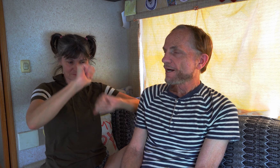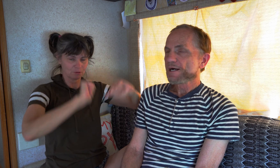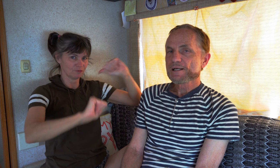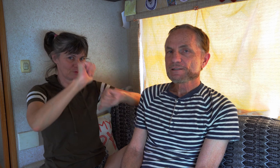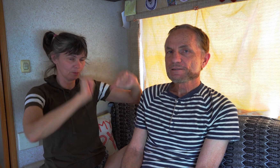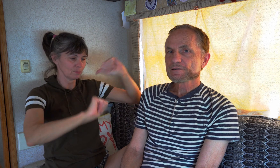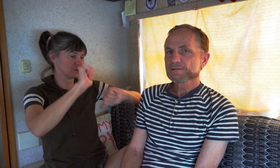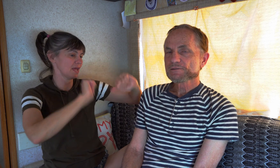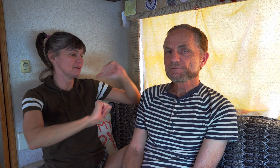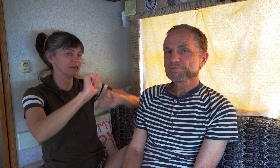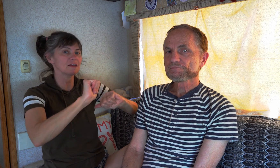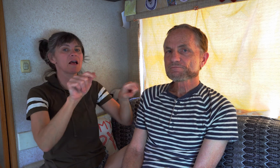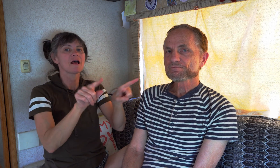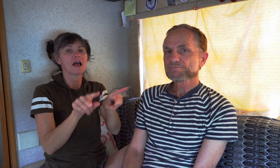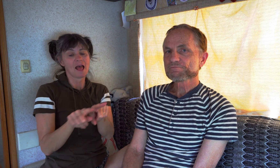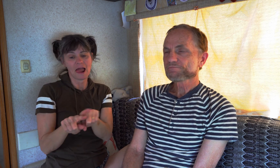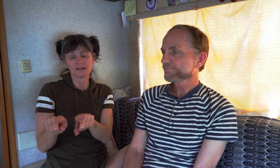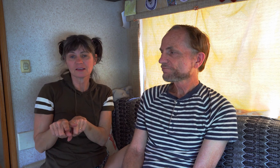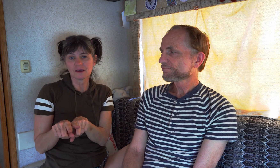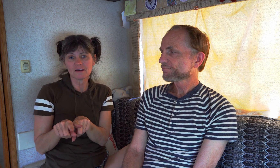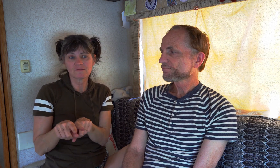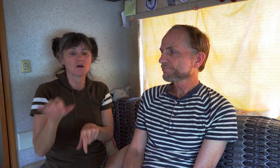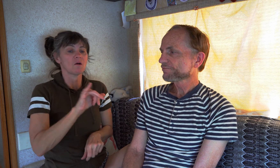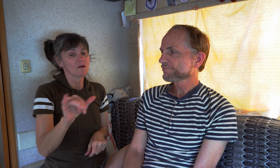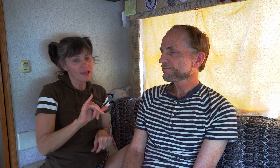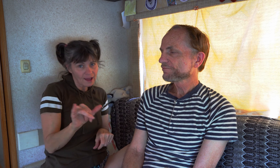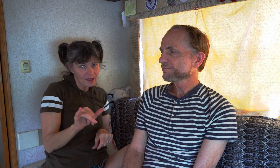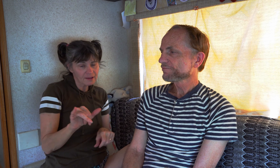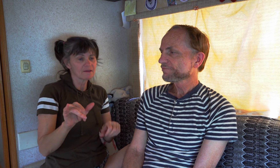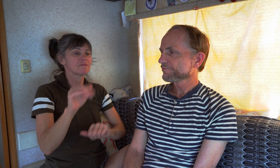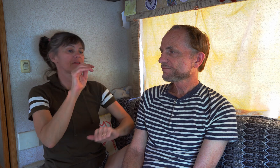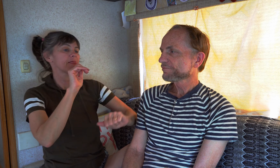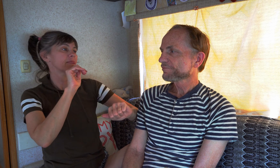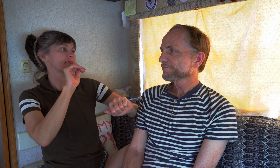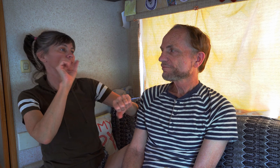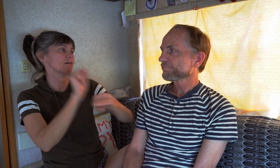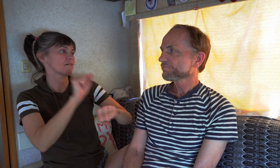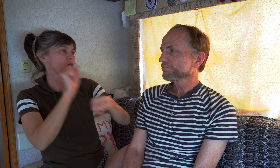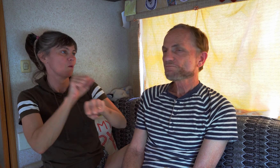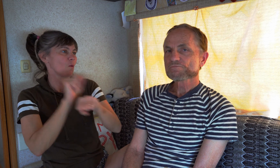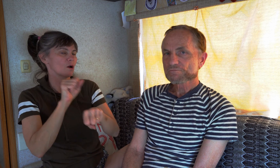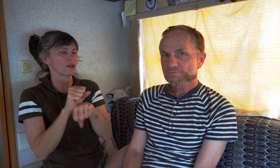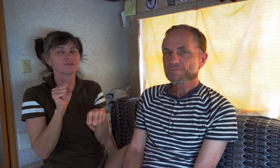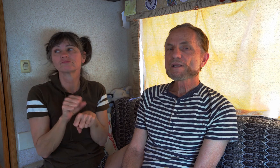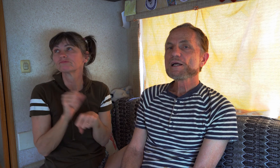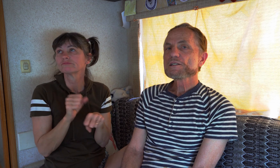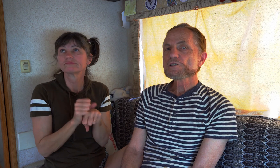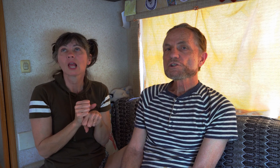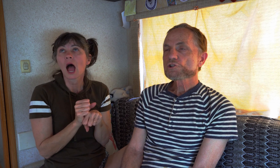acting, performing, pretending as if or like they're